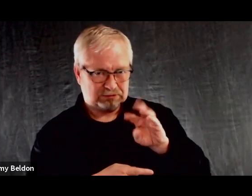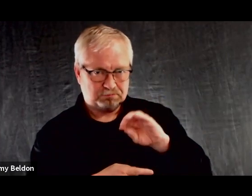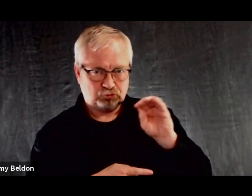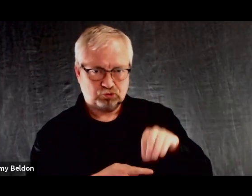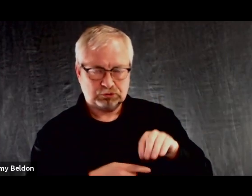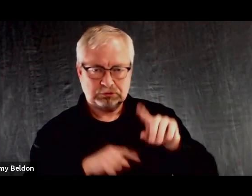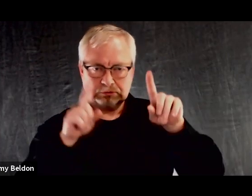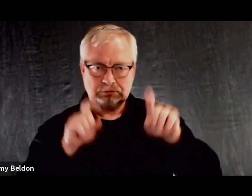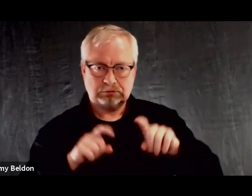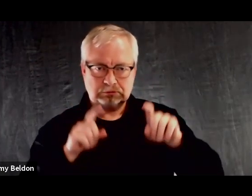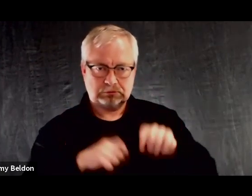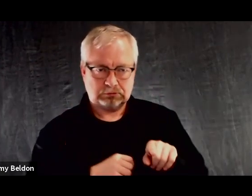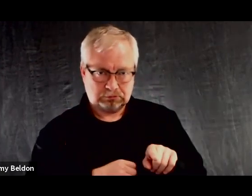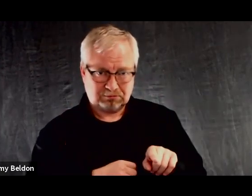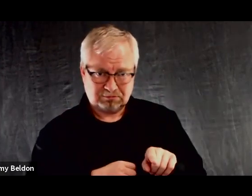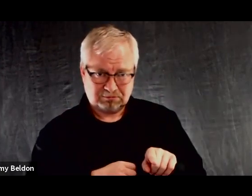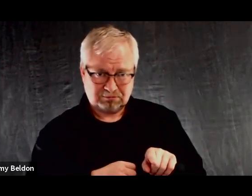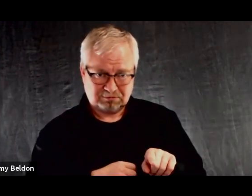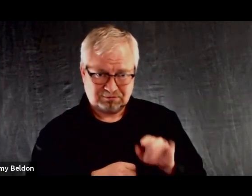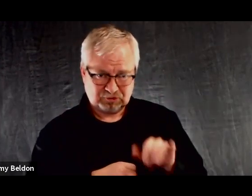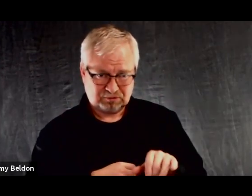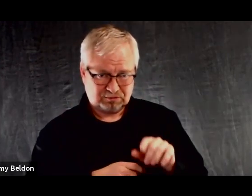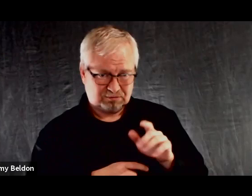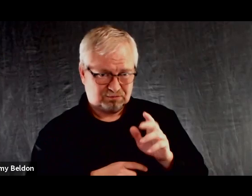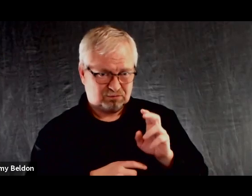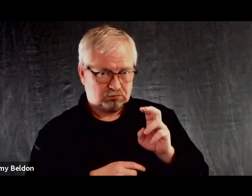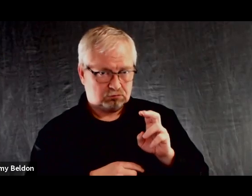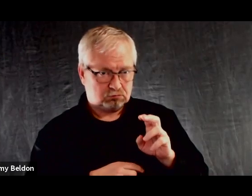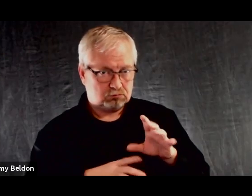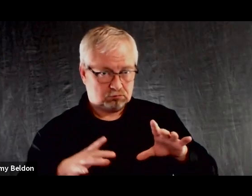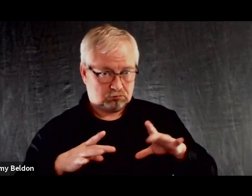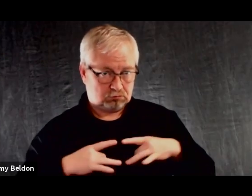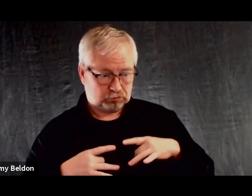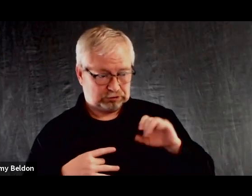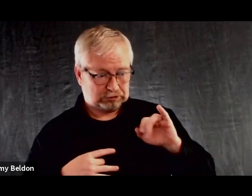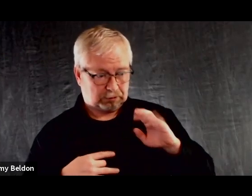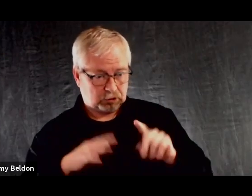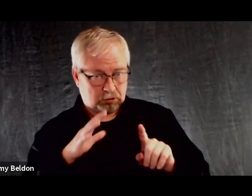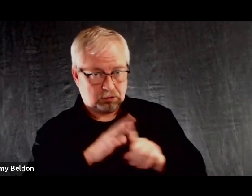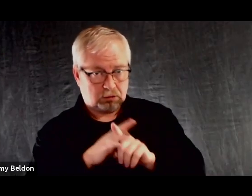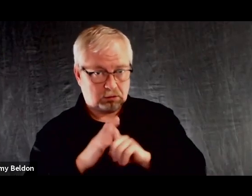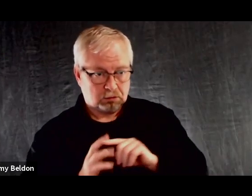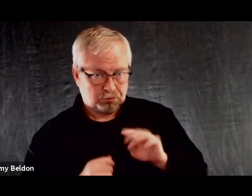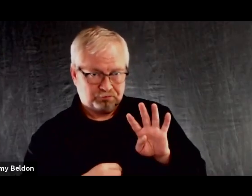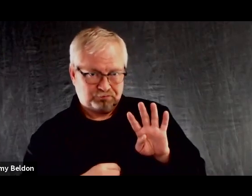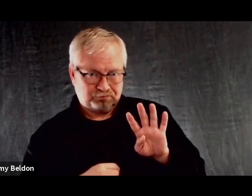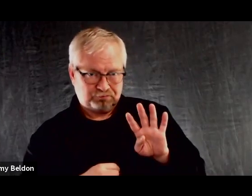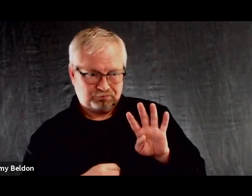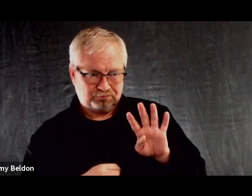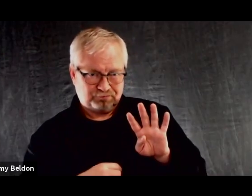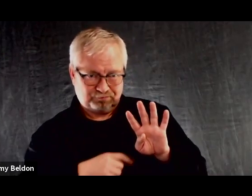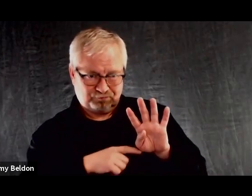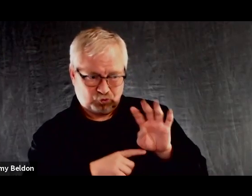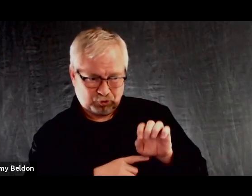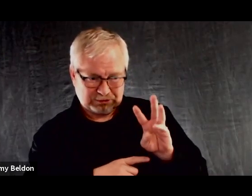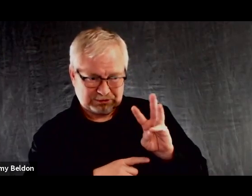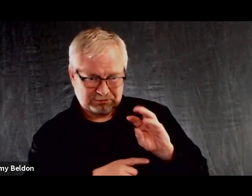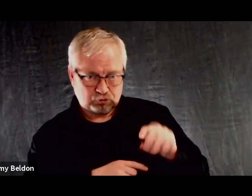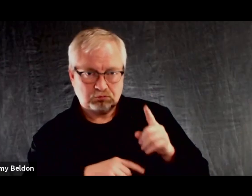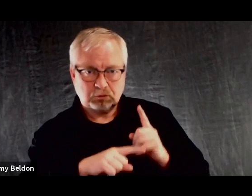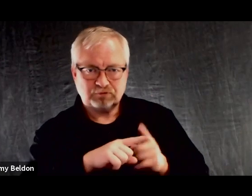those are the symptomatic people, have come back with a positive test. Can you pinpoint any reason for